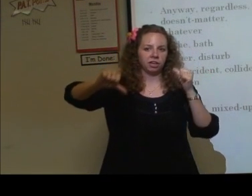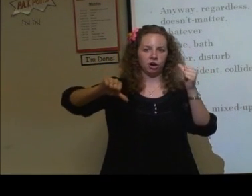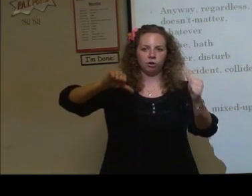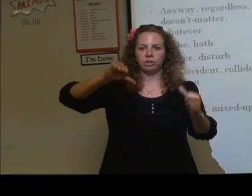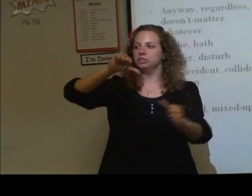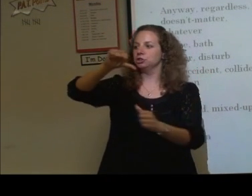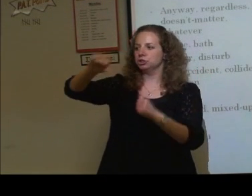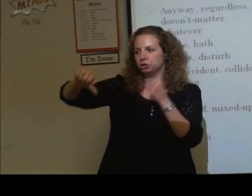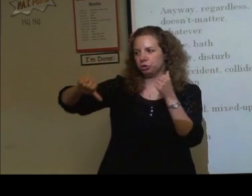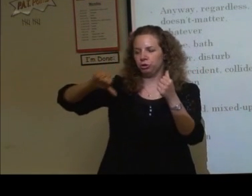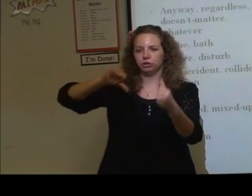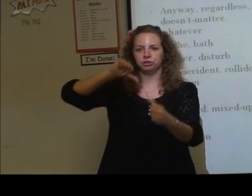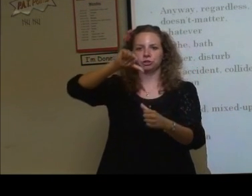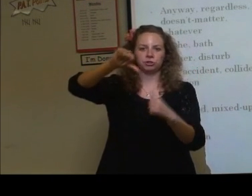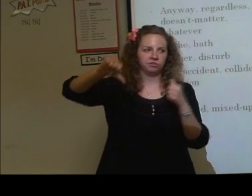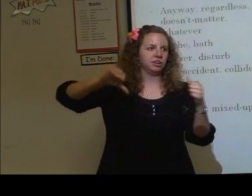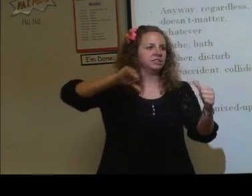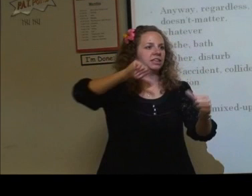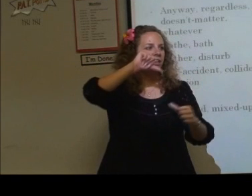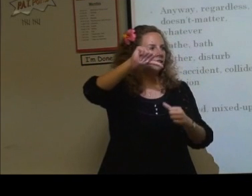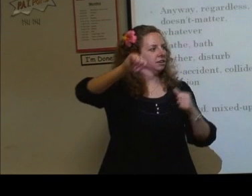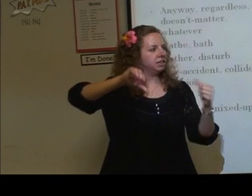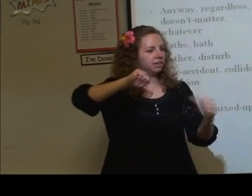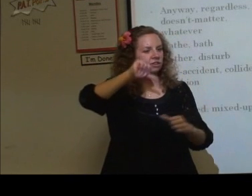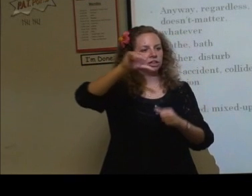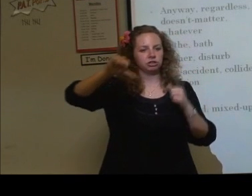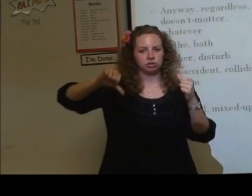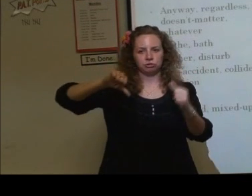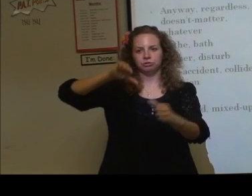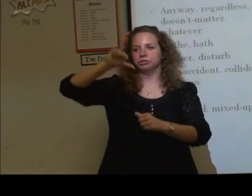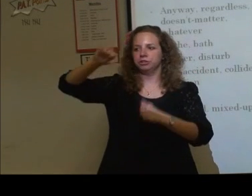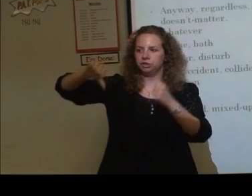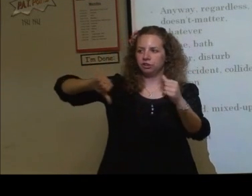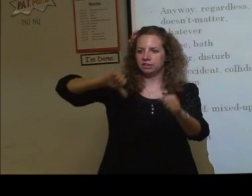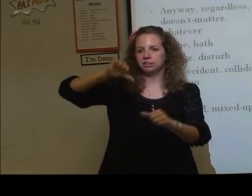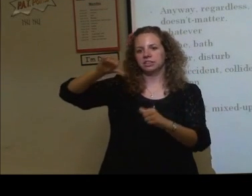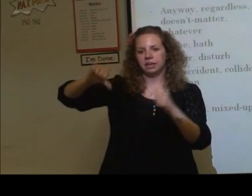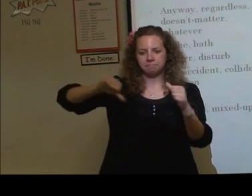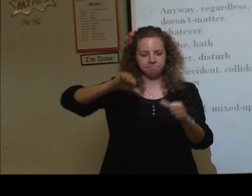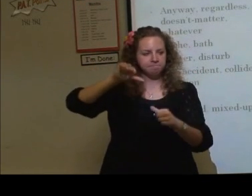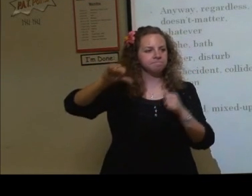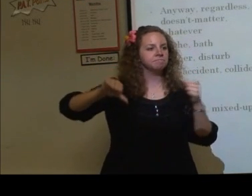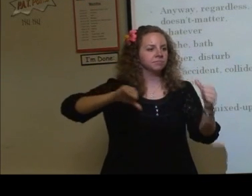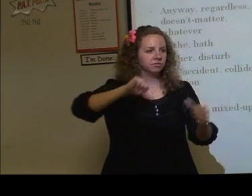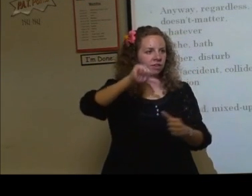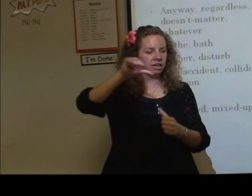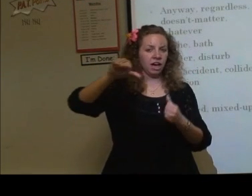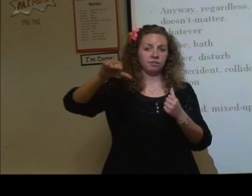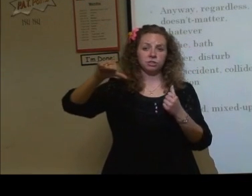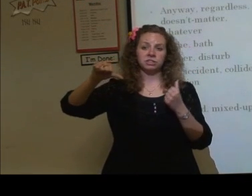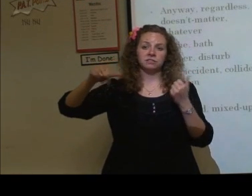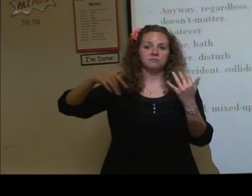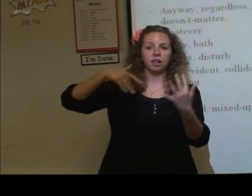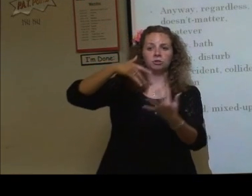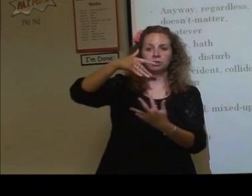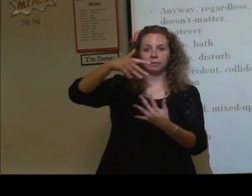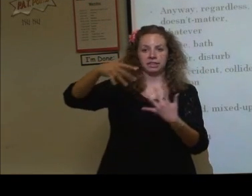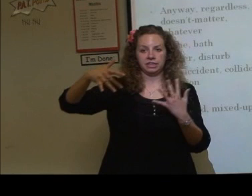like, oh, in your circle or your circle of friends, like think of it like your circles or interactions like that. I've also seen fellowship like